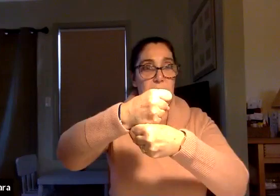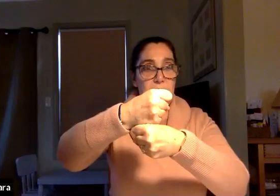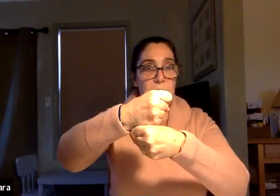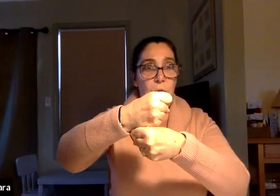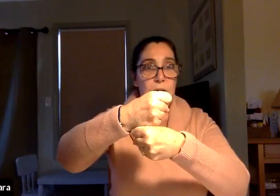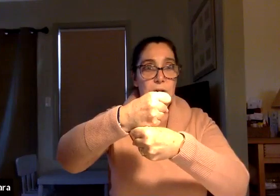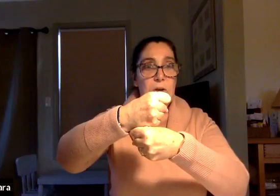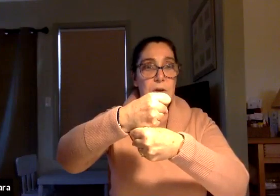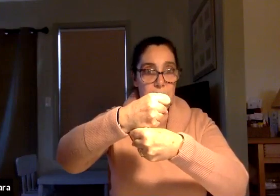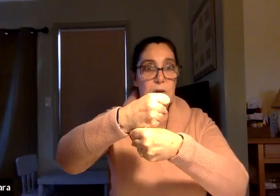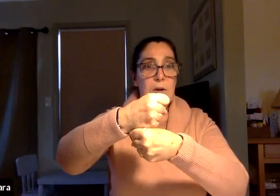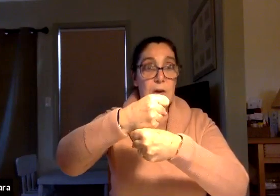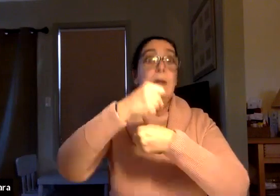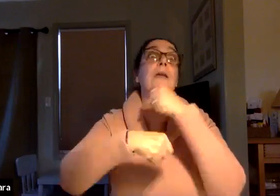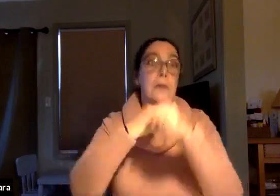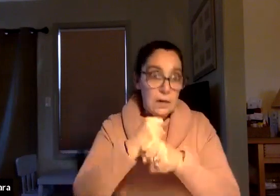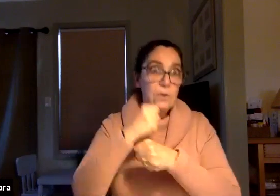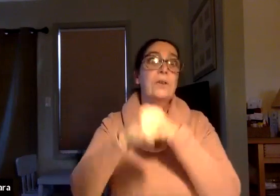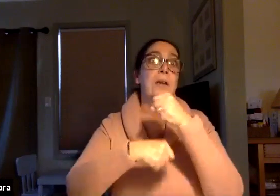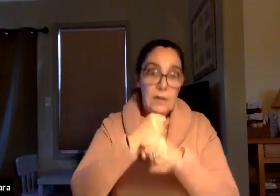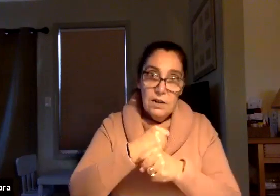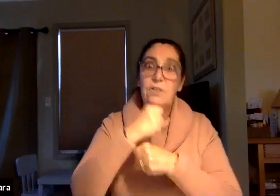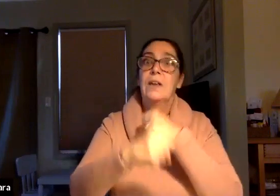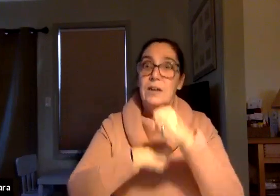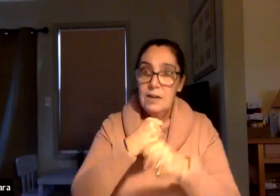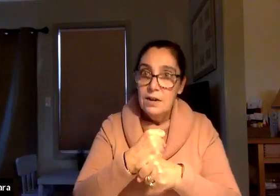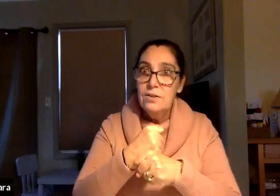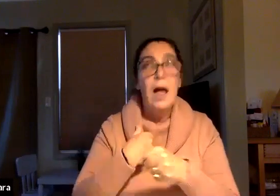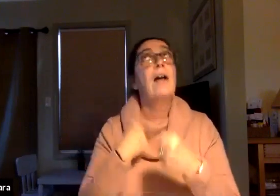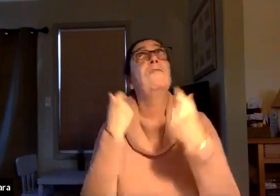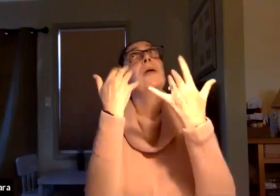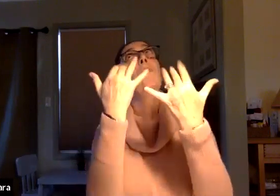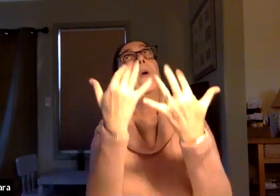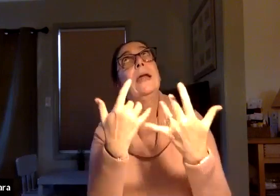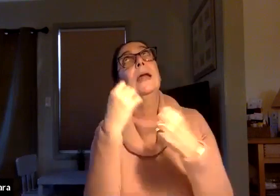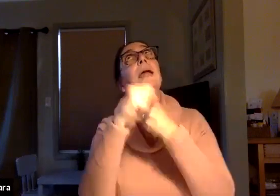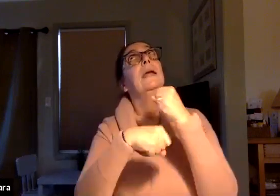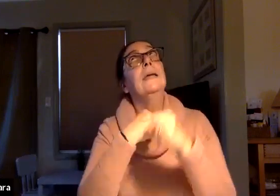year, 1 year. Years and years and years. I've been waiting